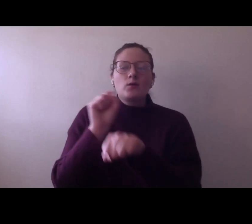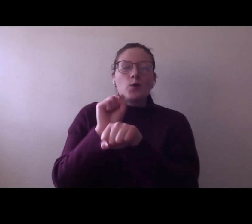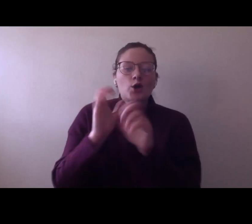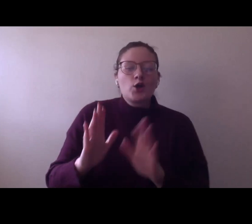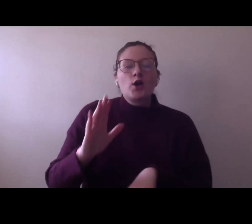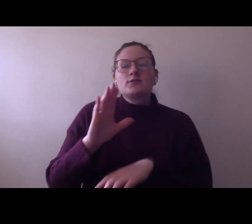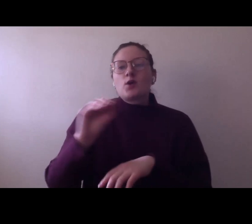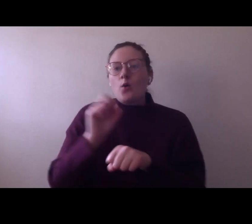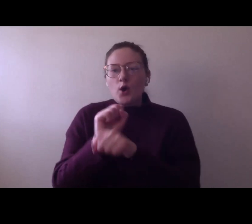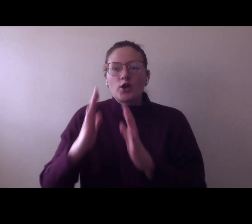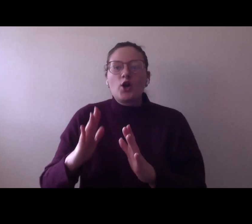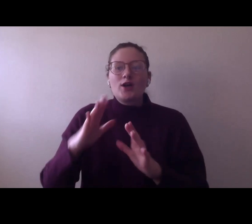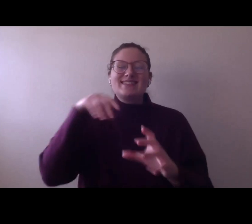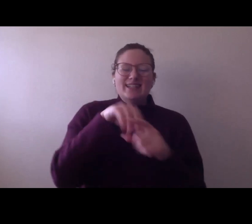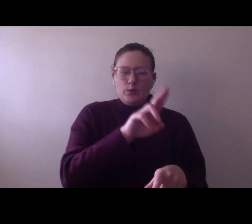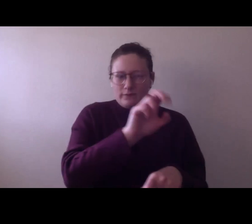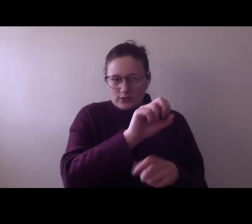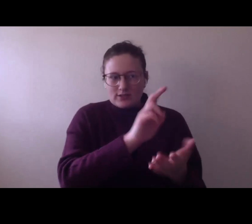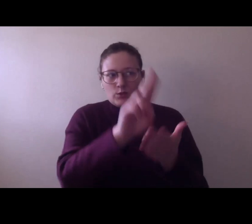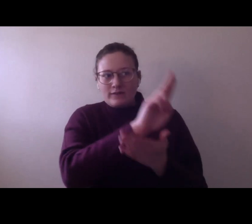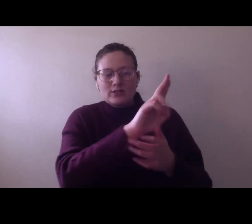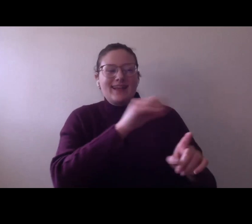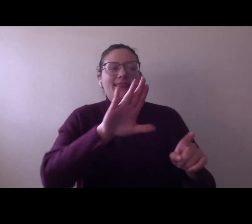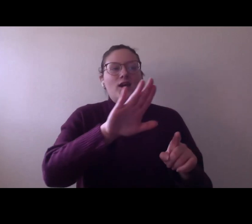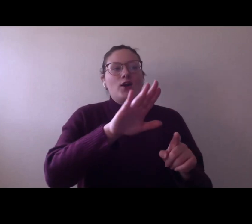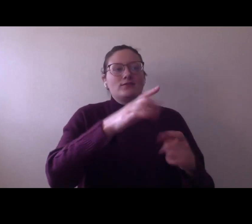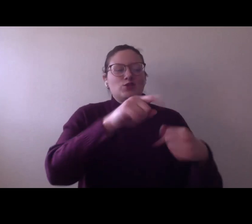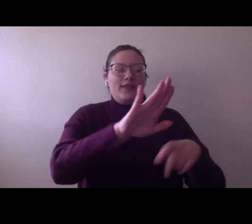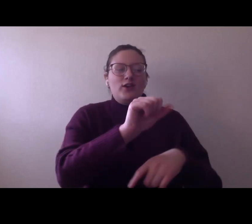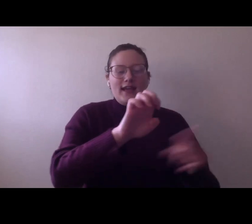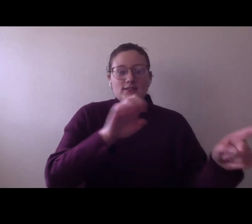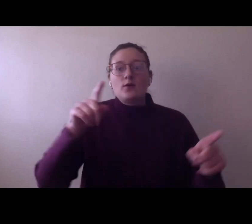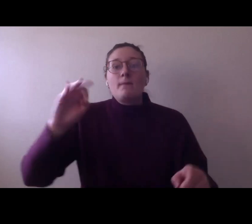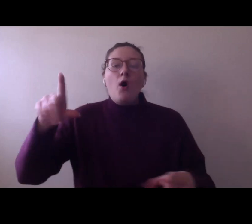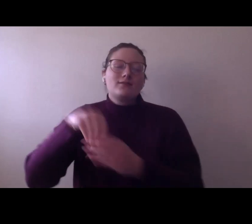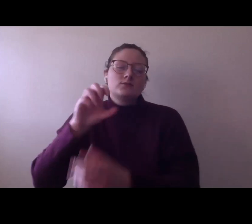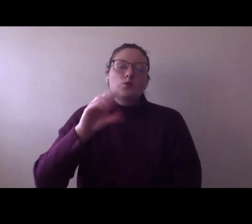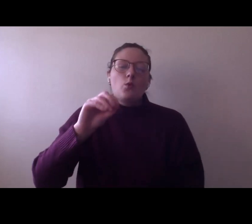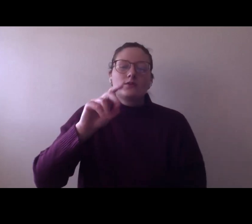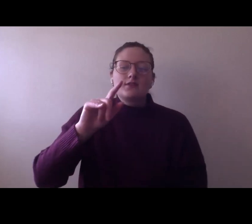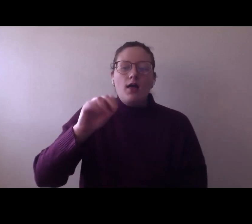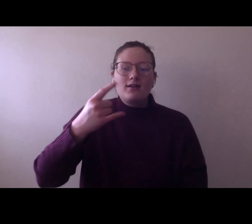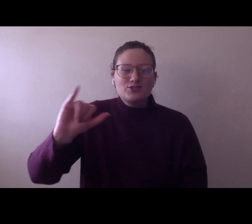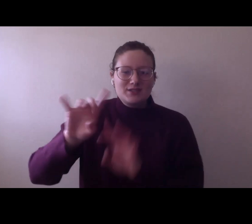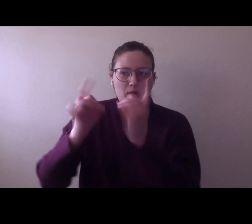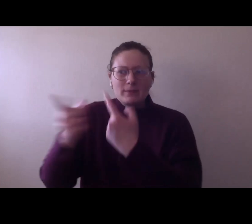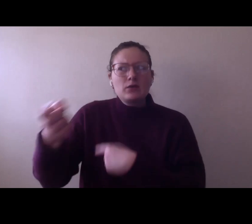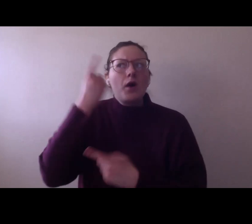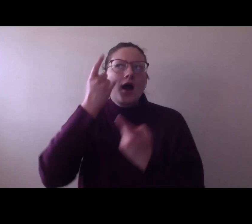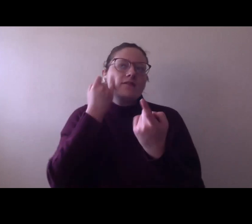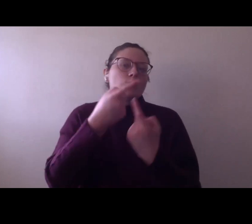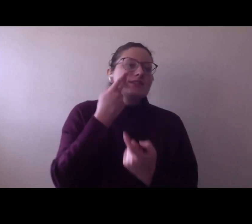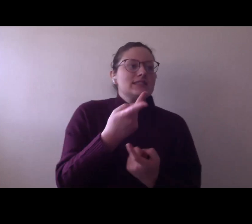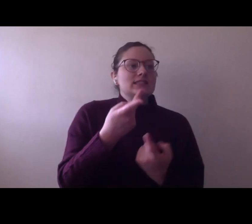these scientists in their cases. So Paul is in the sociology department, so he's wondering if you see any kind of